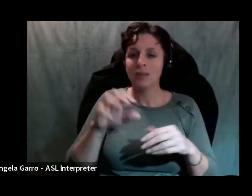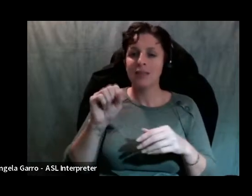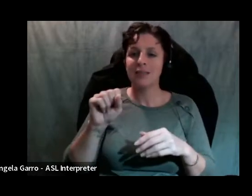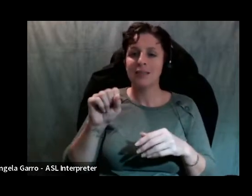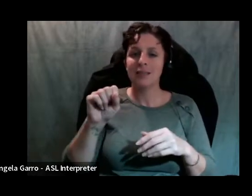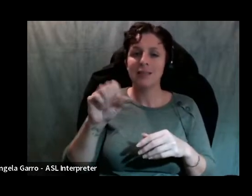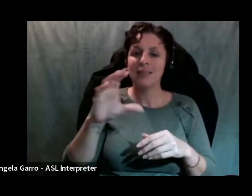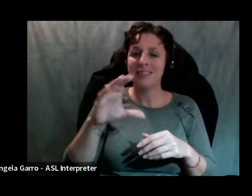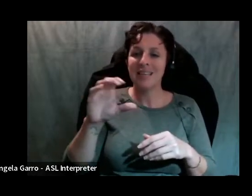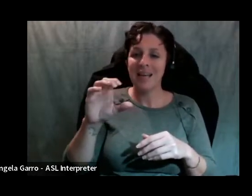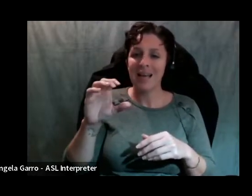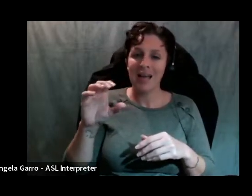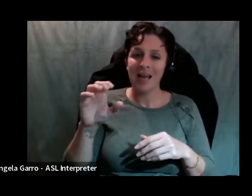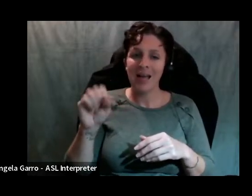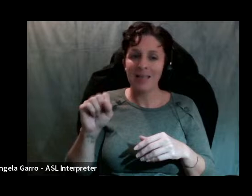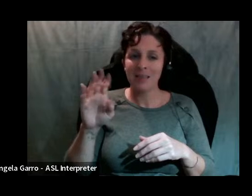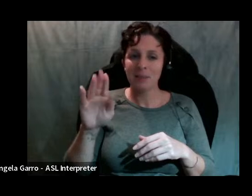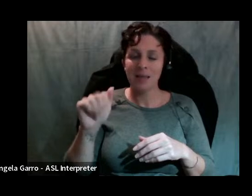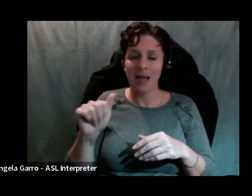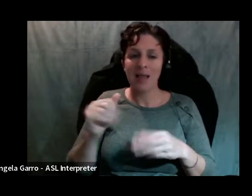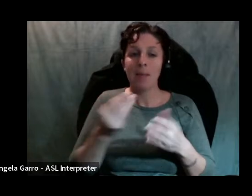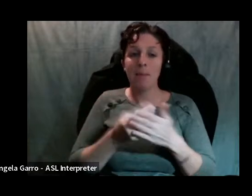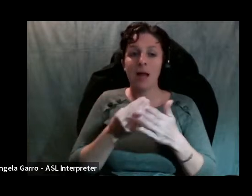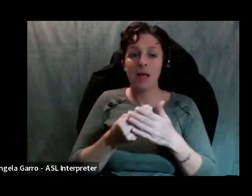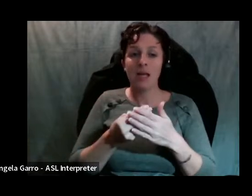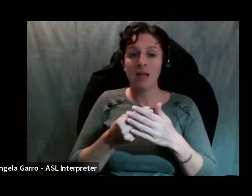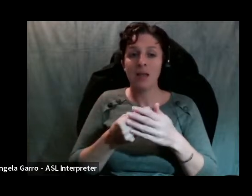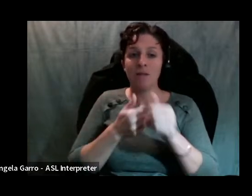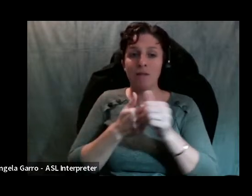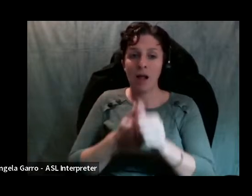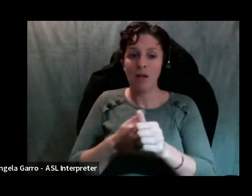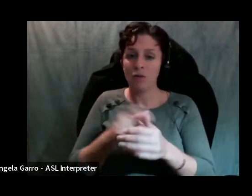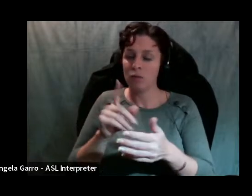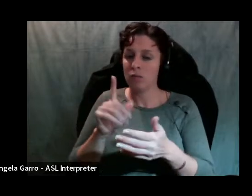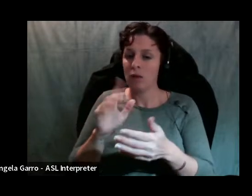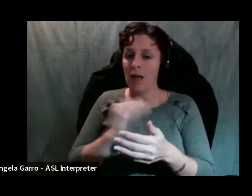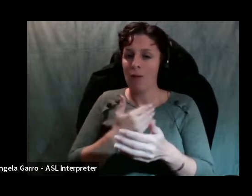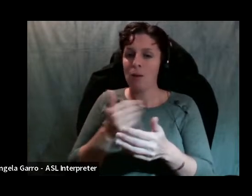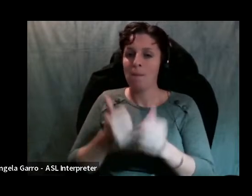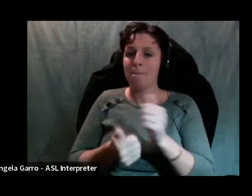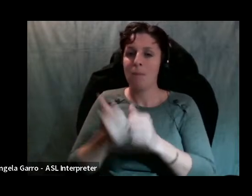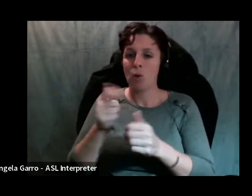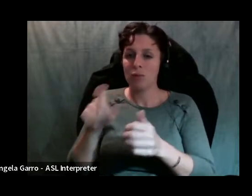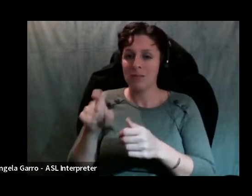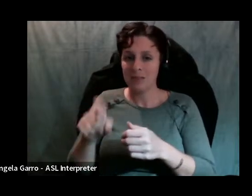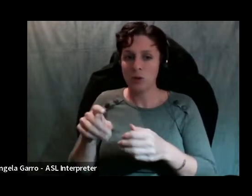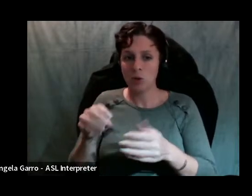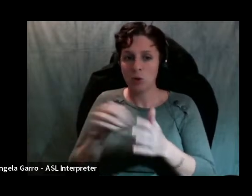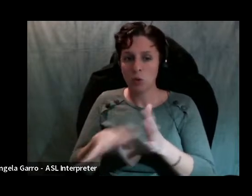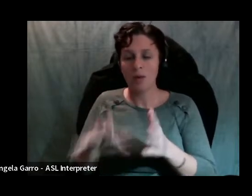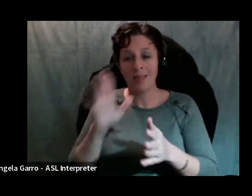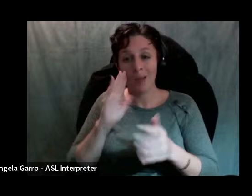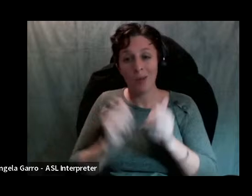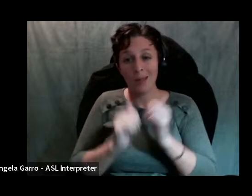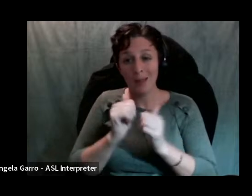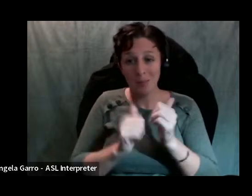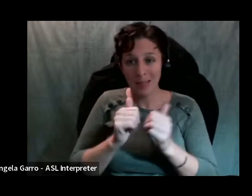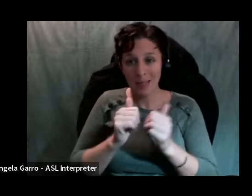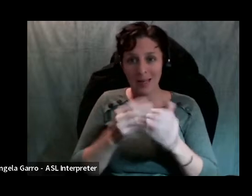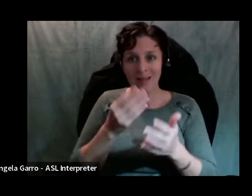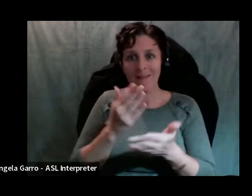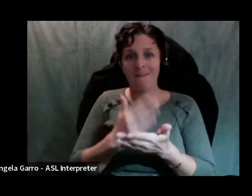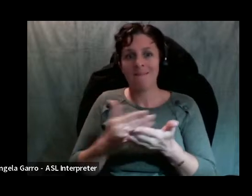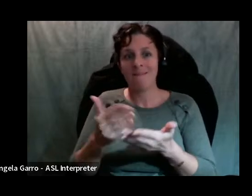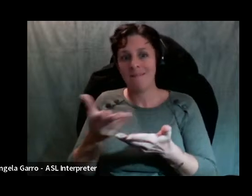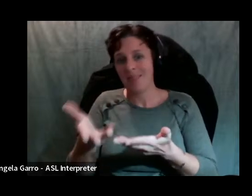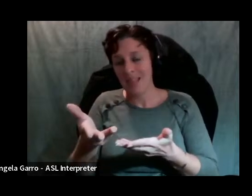The monies follow our most neediest students. Mm-hmm. And so there's going to be competing factors there for additional dollars. And then